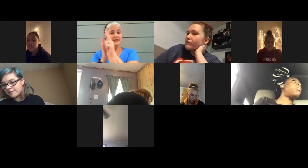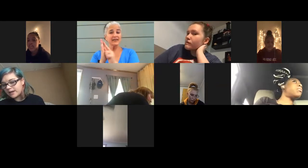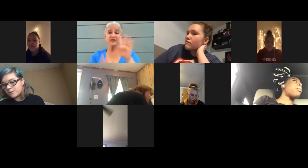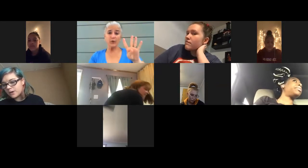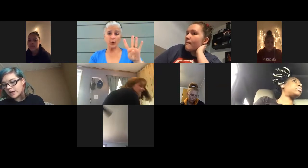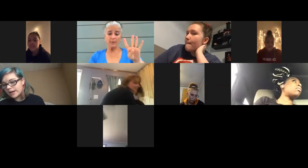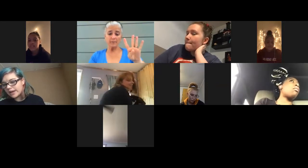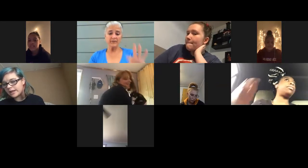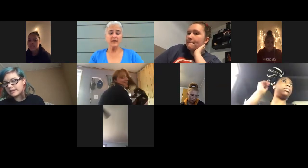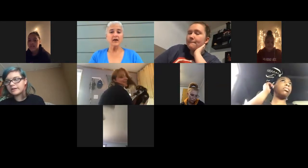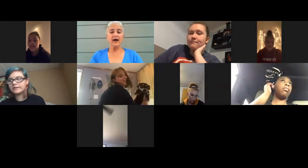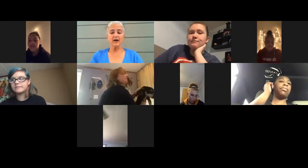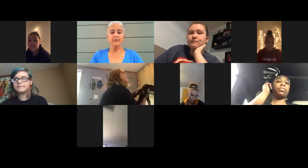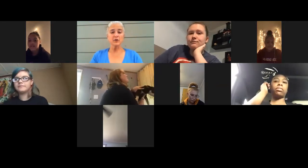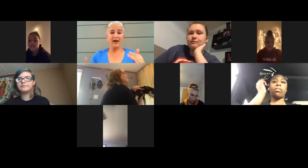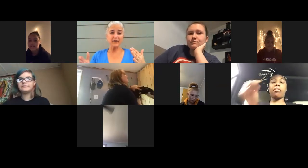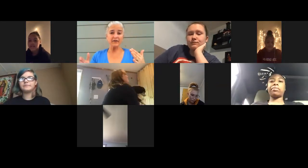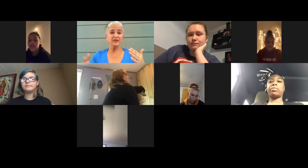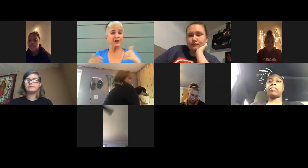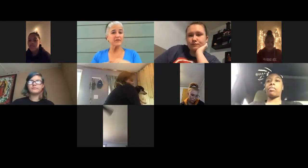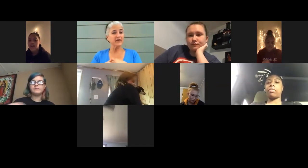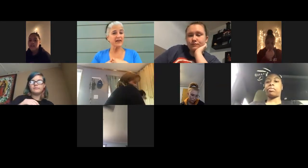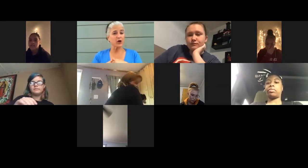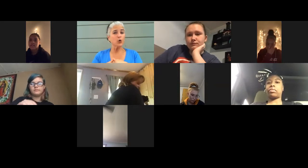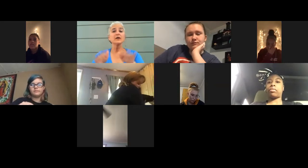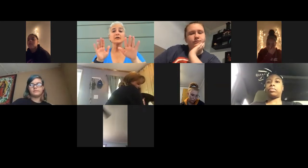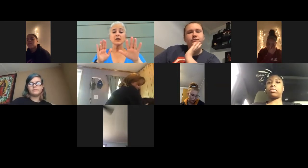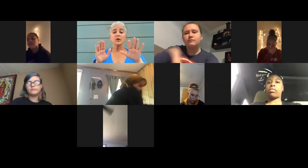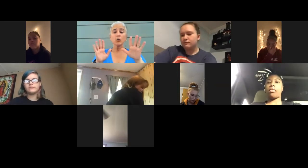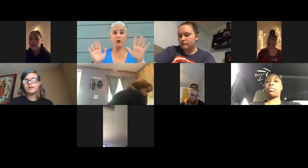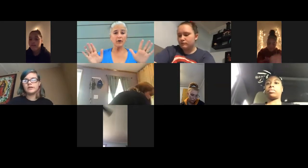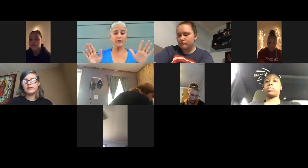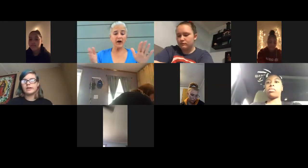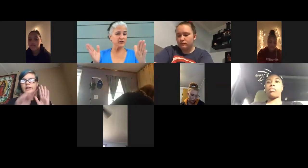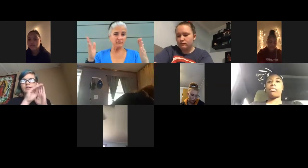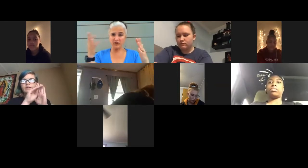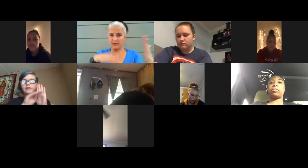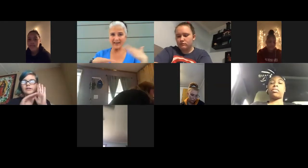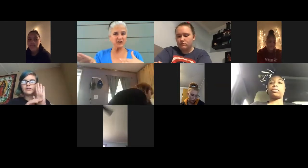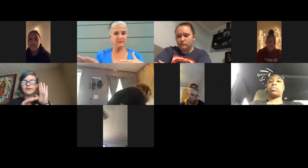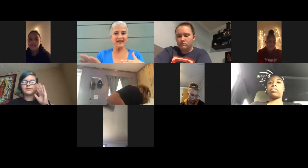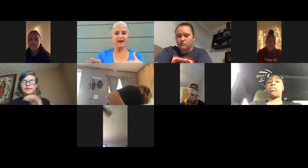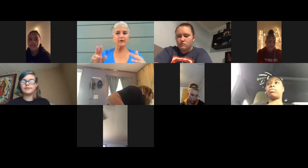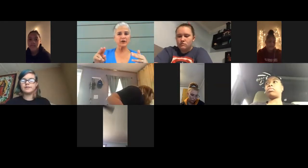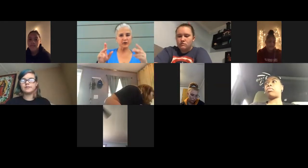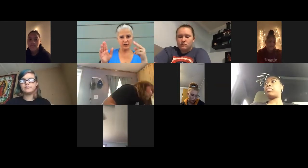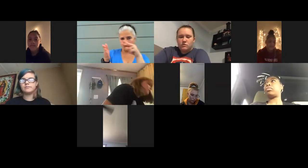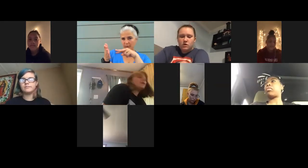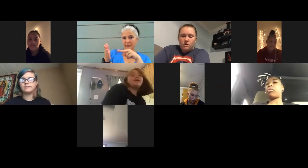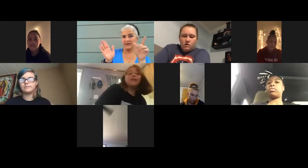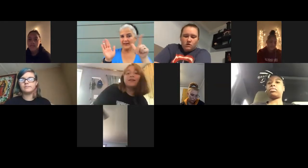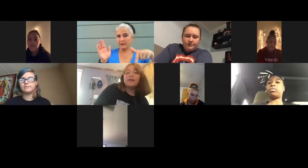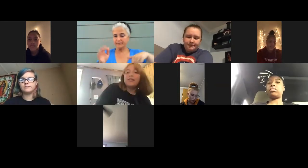4. Lesson 4. You have the list. You have the video. We'll go over. I'll just pay attention to me now and then you